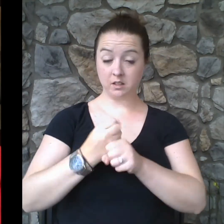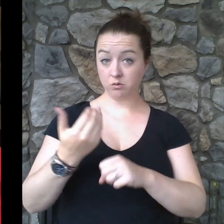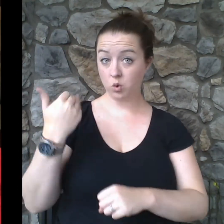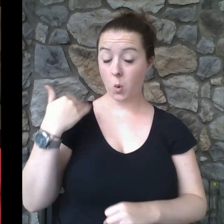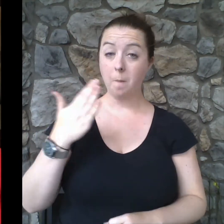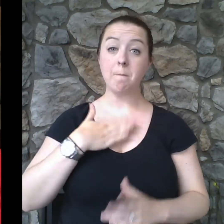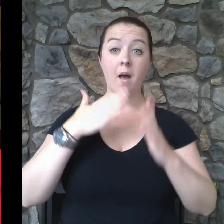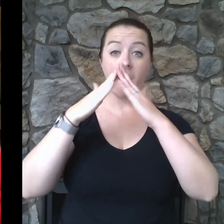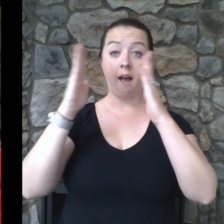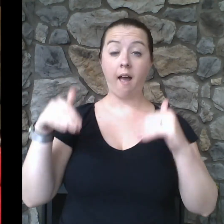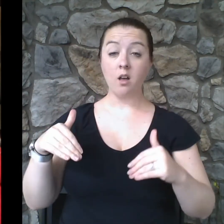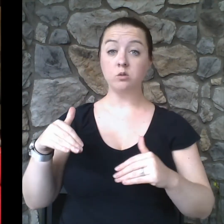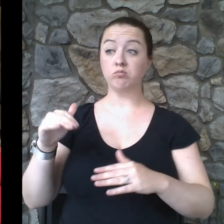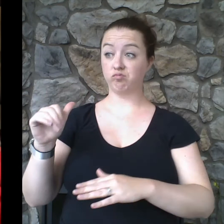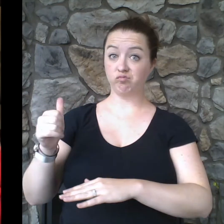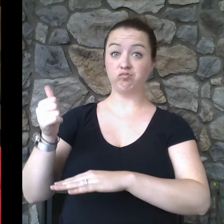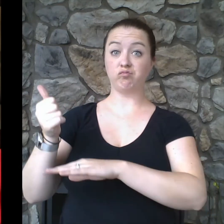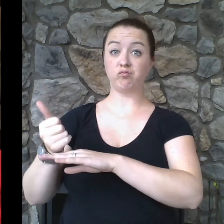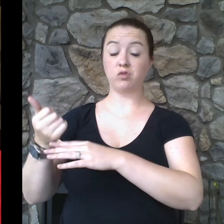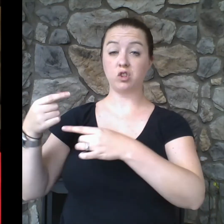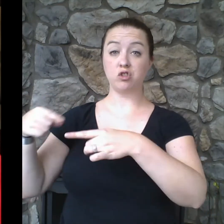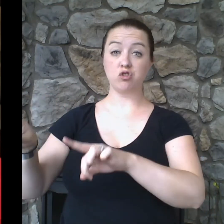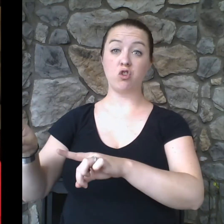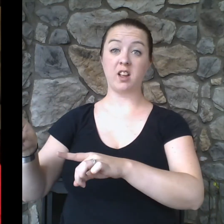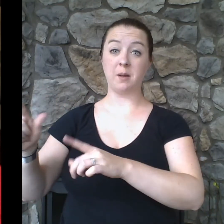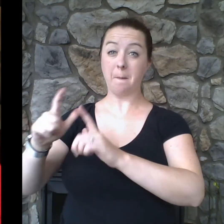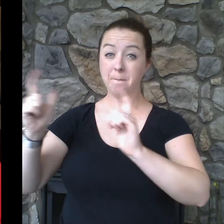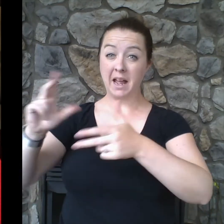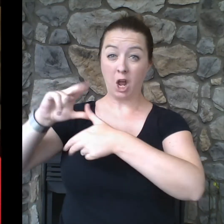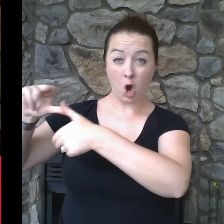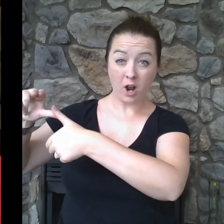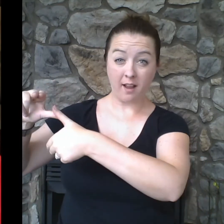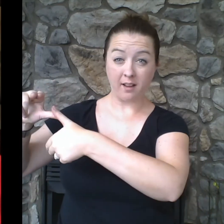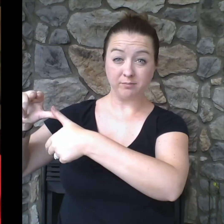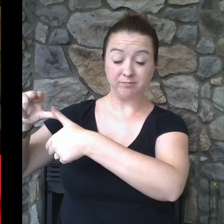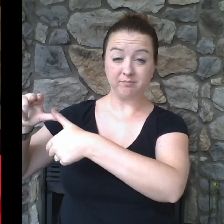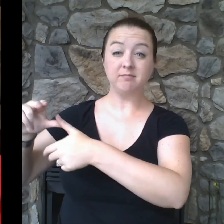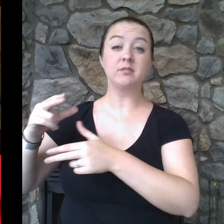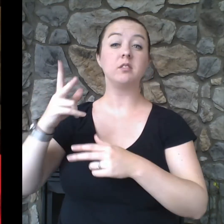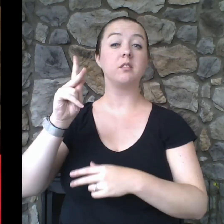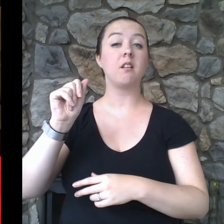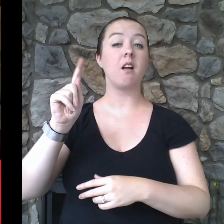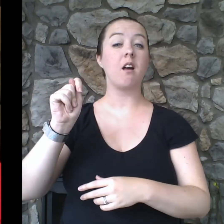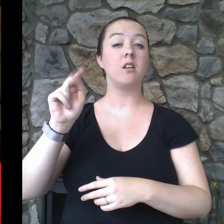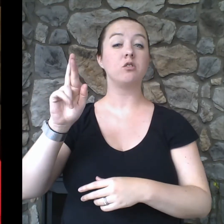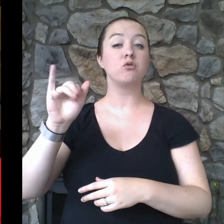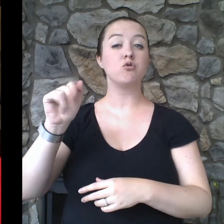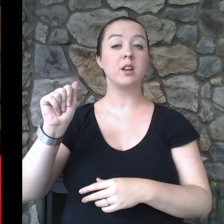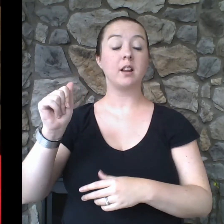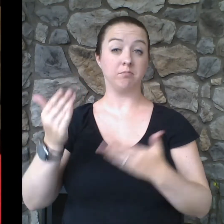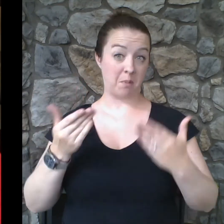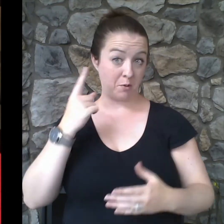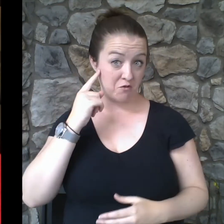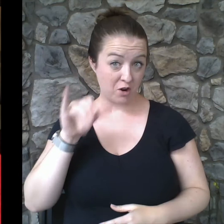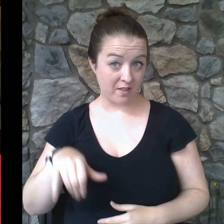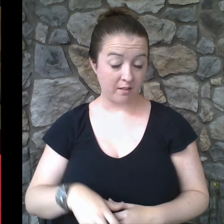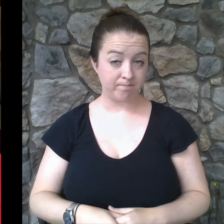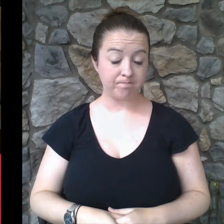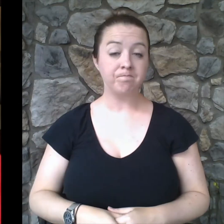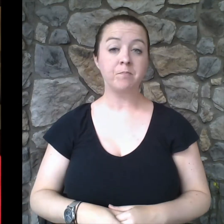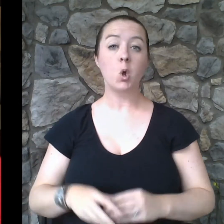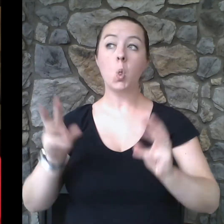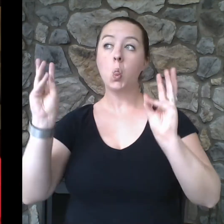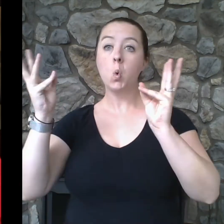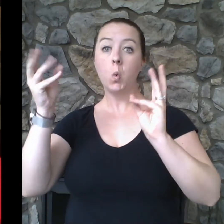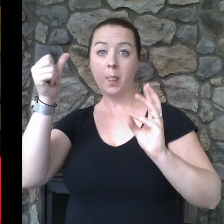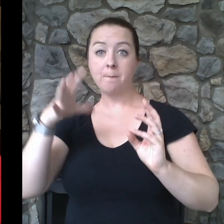a very big hurricane. It was called Hurricane Katrina. Maybe you've heard of that. The weathermen knew that